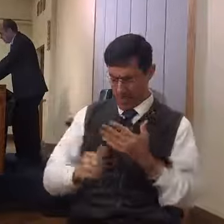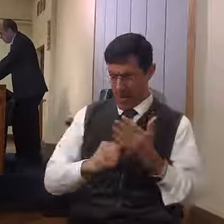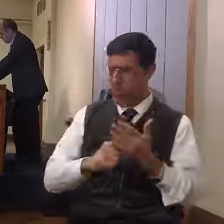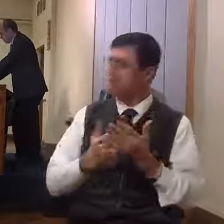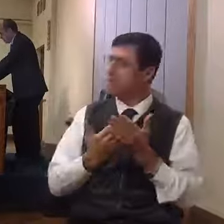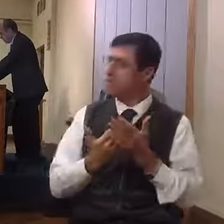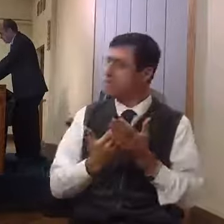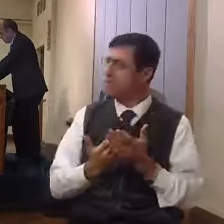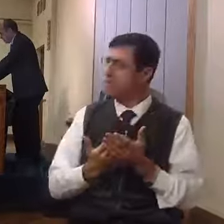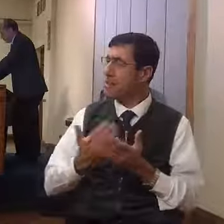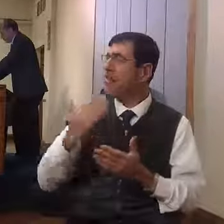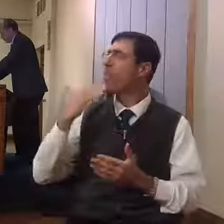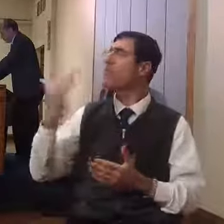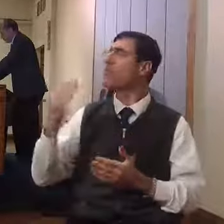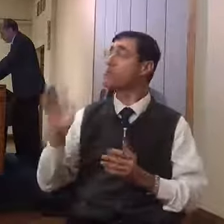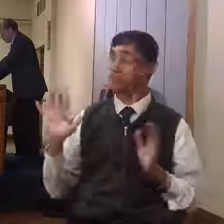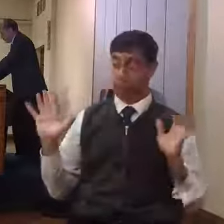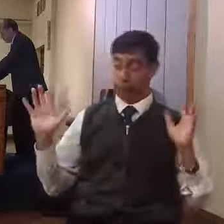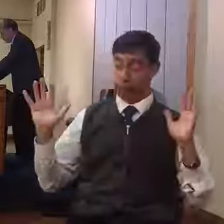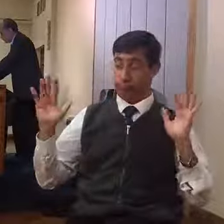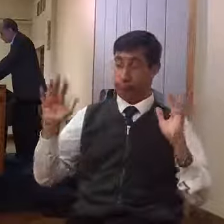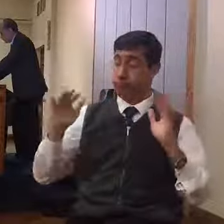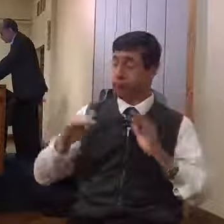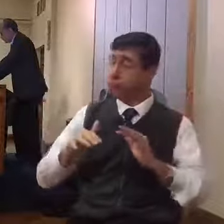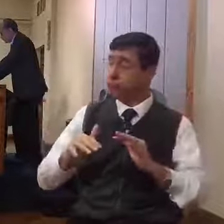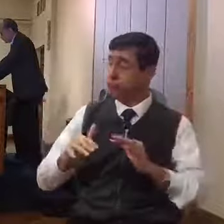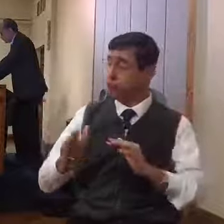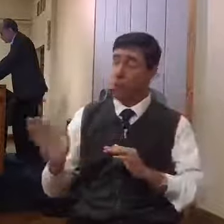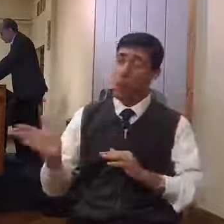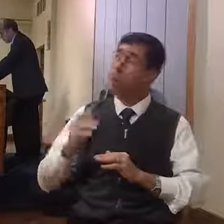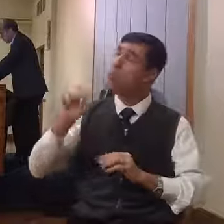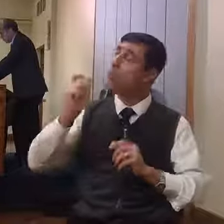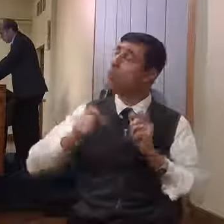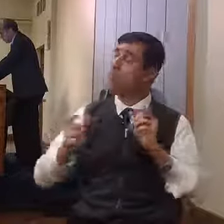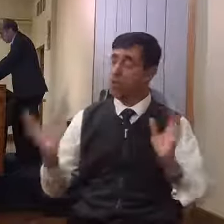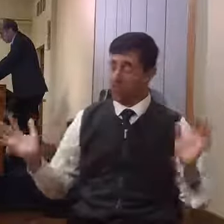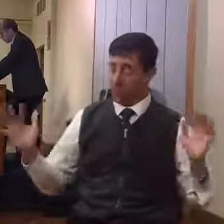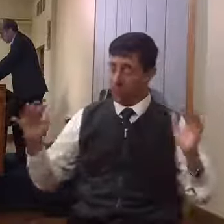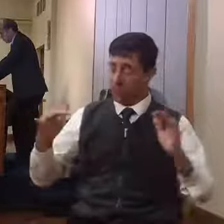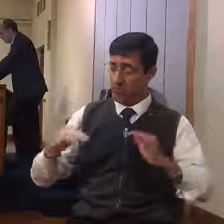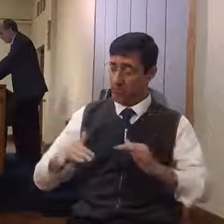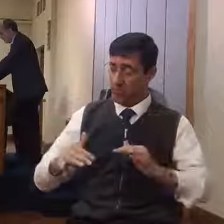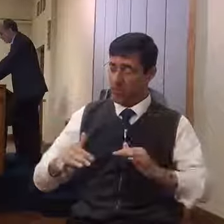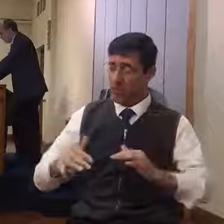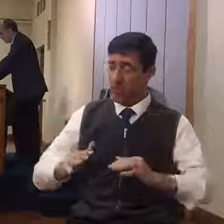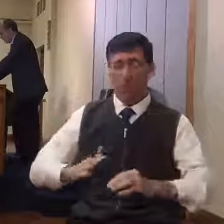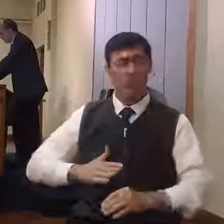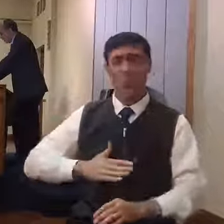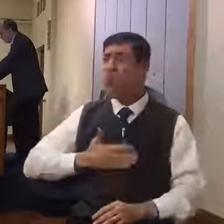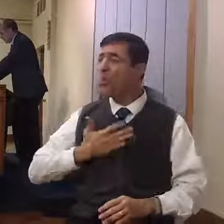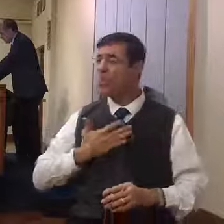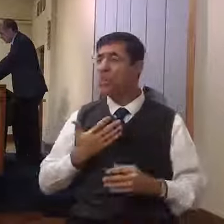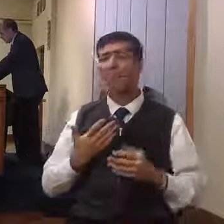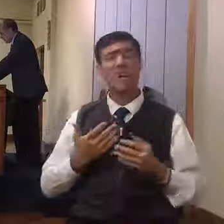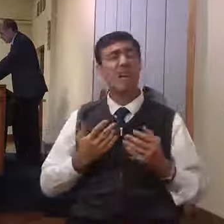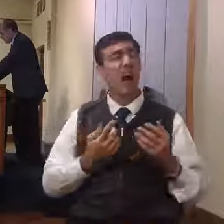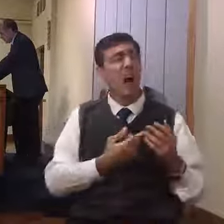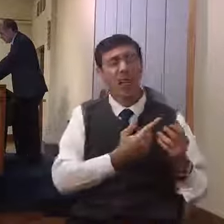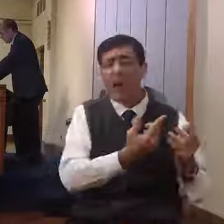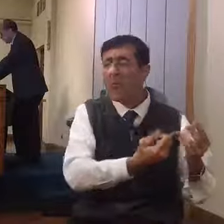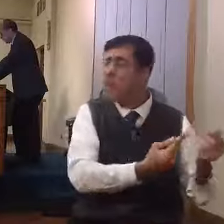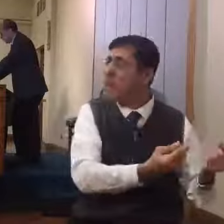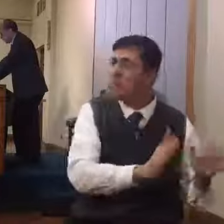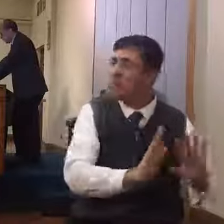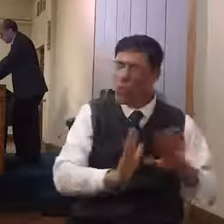gathering of Thy people. O Lord, certainly we do not wish to be anywhere else except to be at the feet